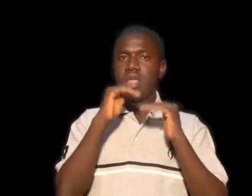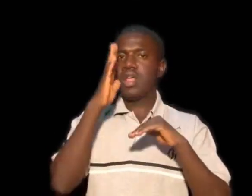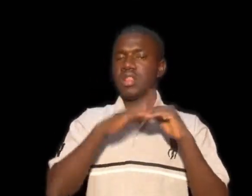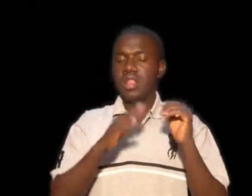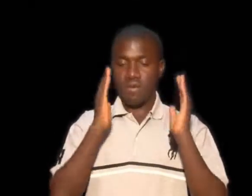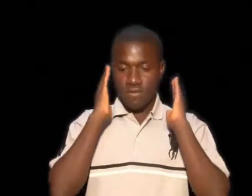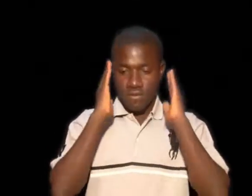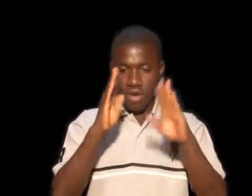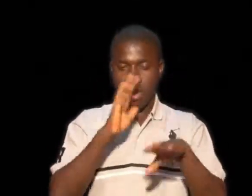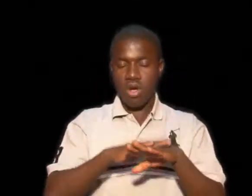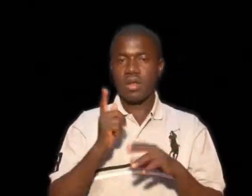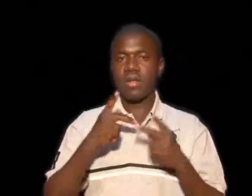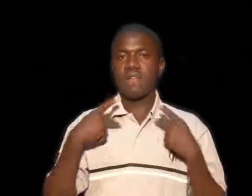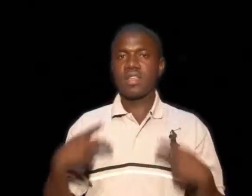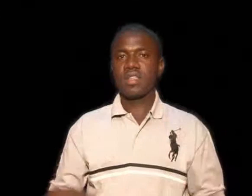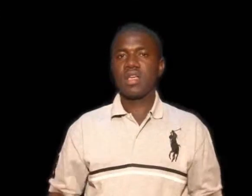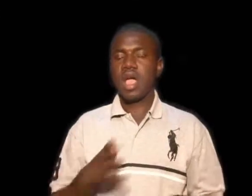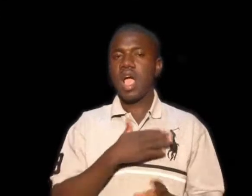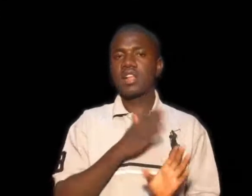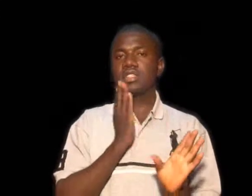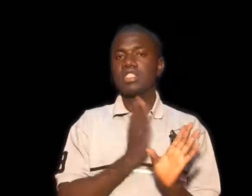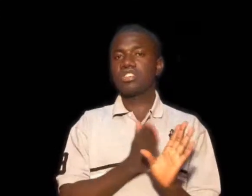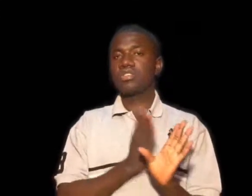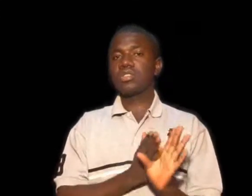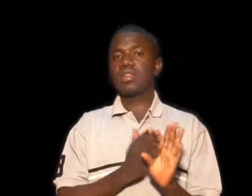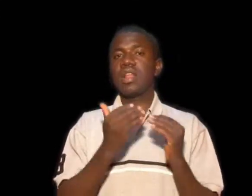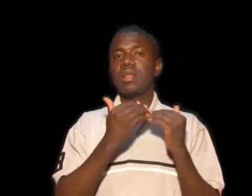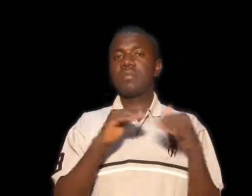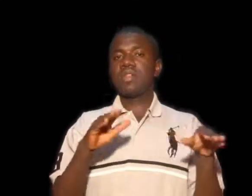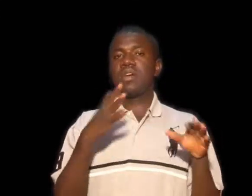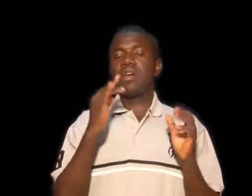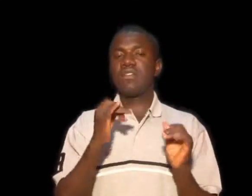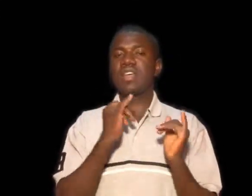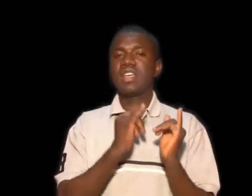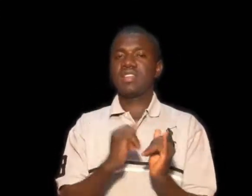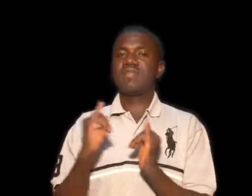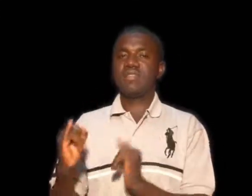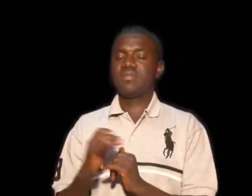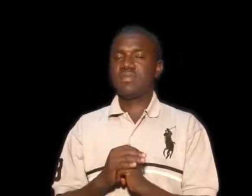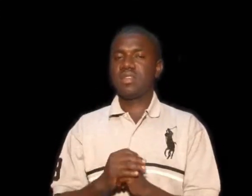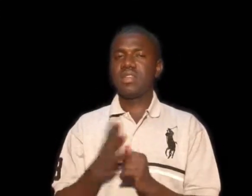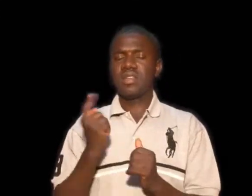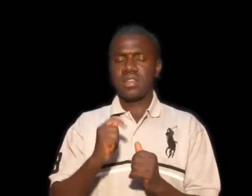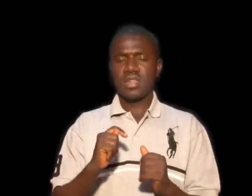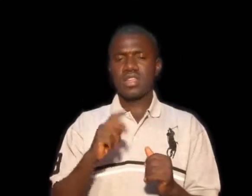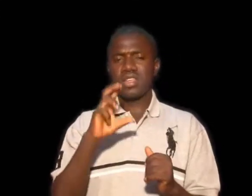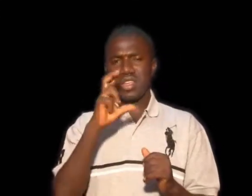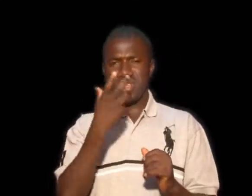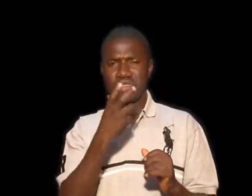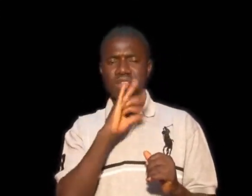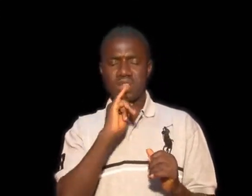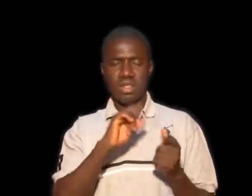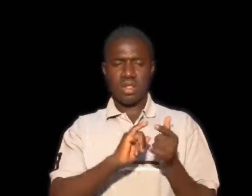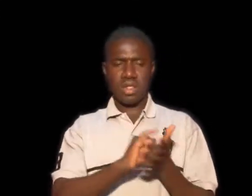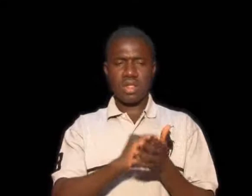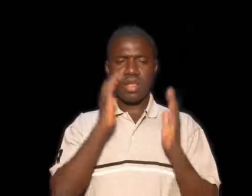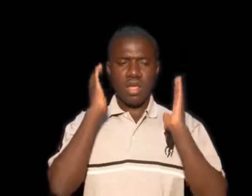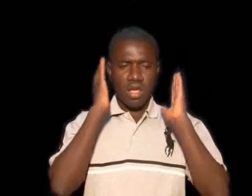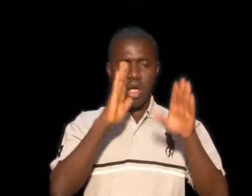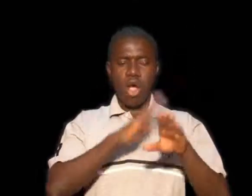perpetrated. Rather than focusing on the physical and/or psychological limitations of an individual, the emphasis should be